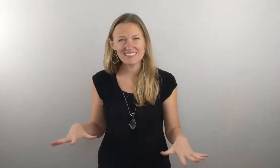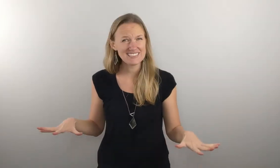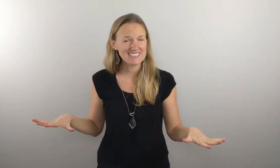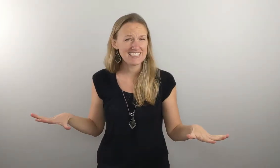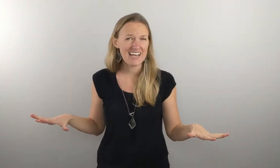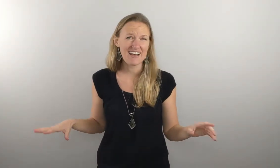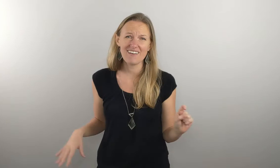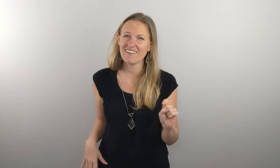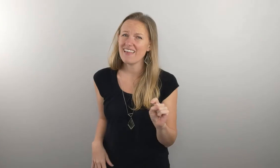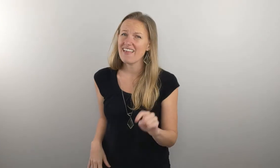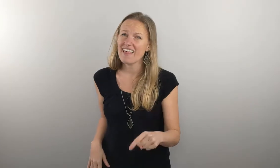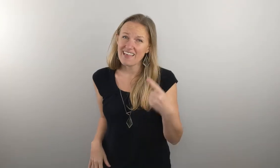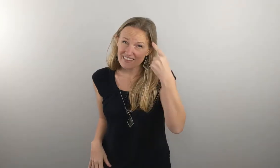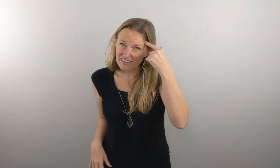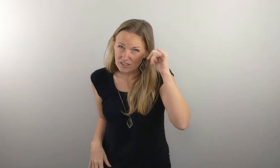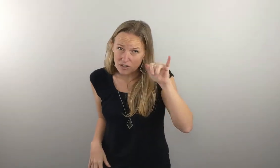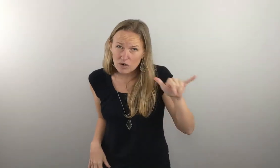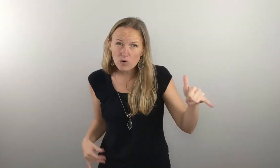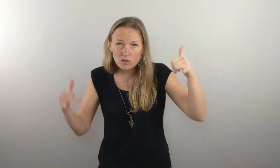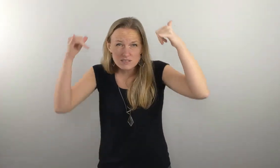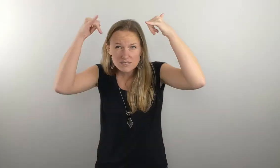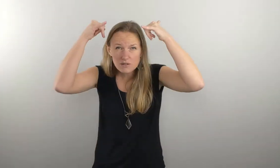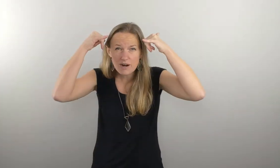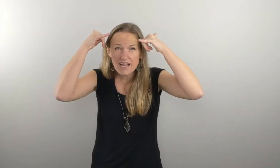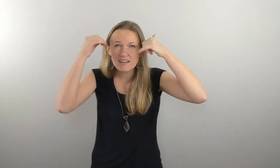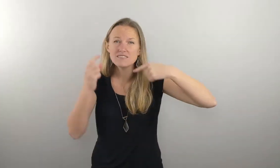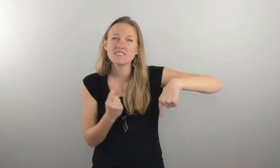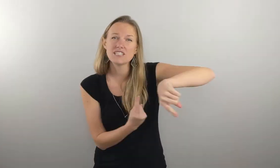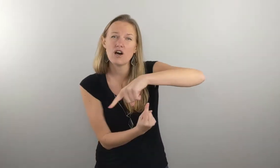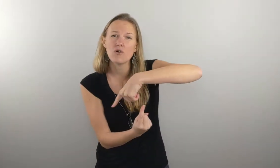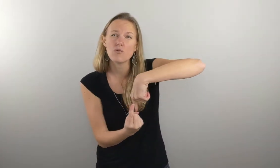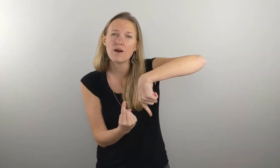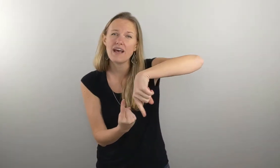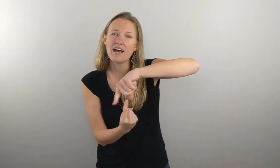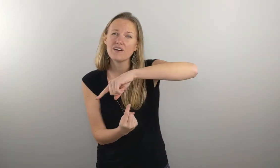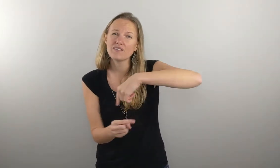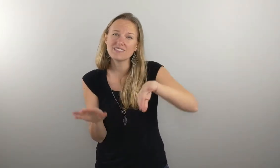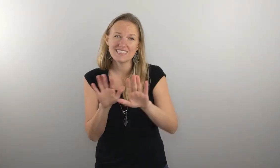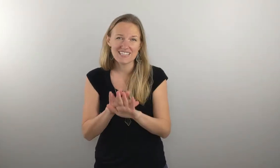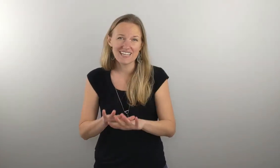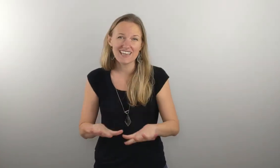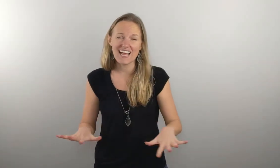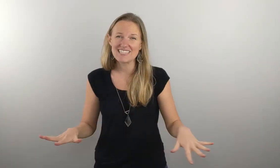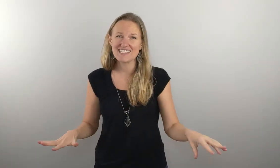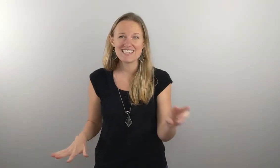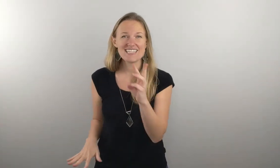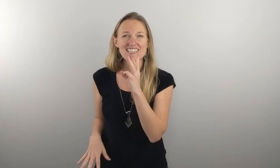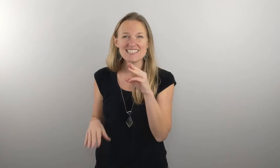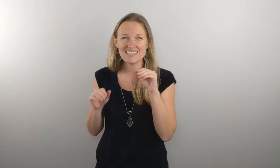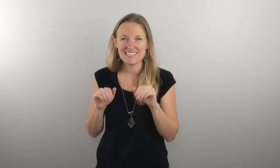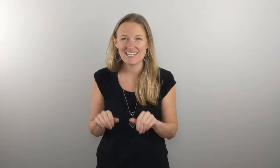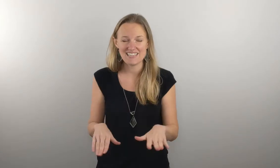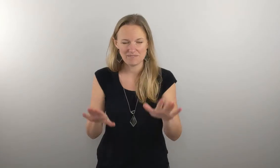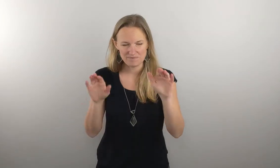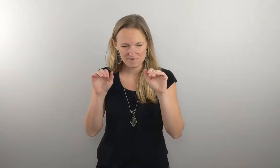casting down their golden crowns around the glassy sea.